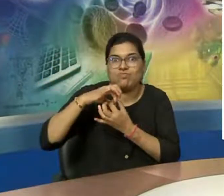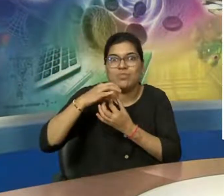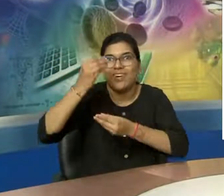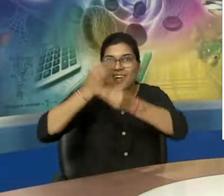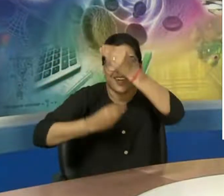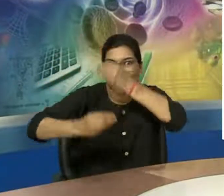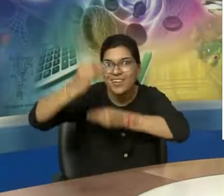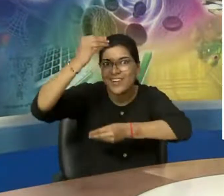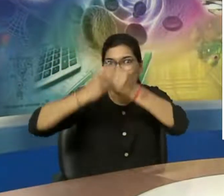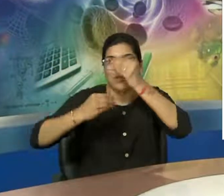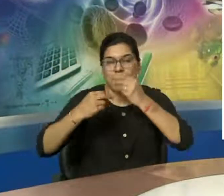a forest,